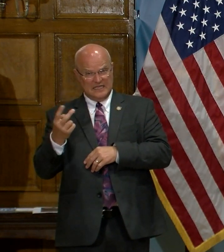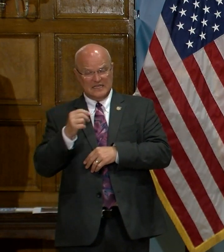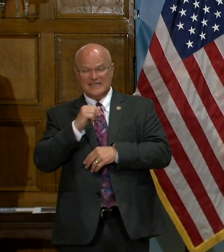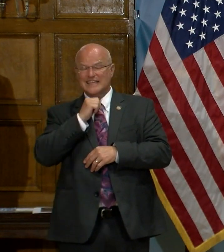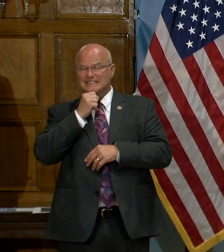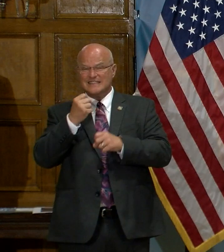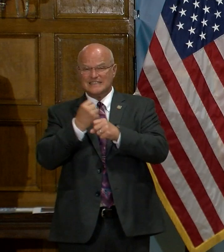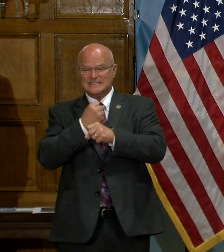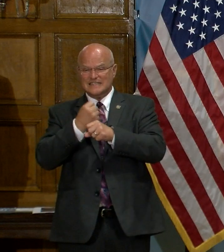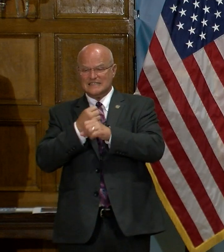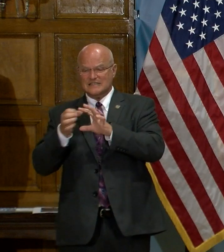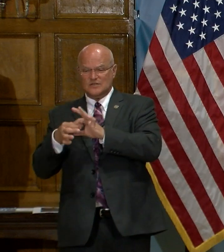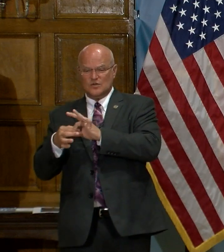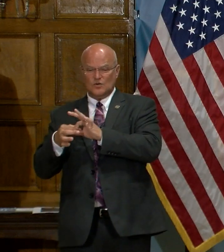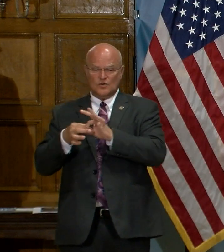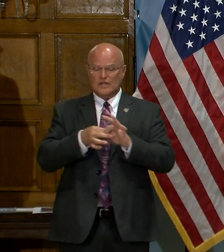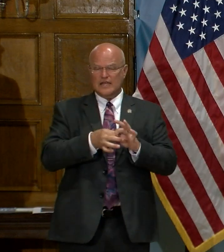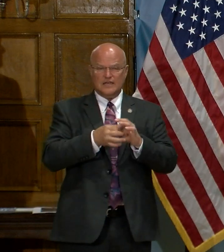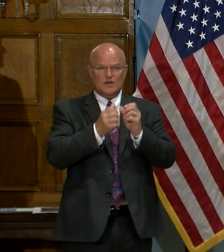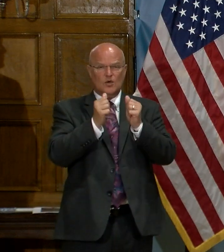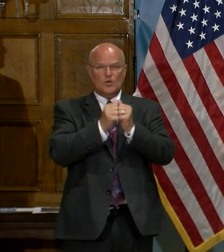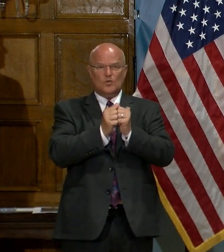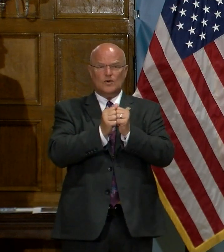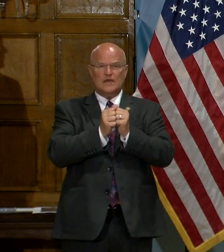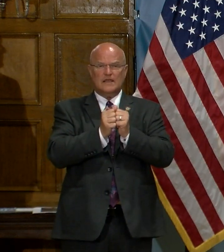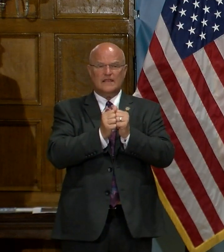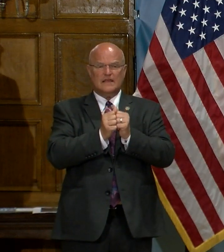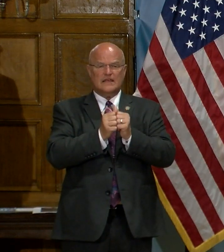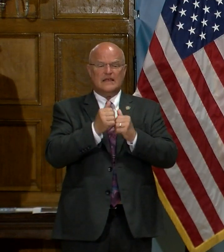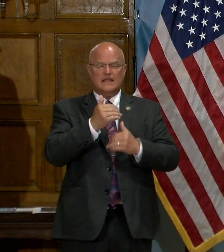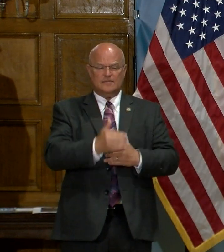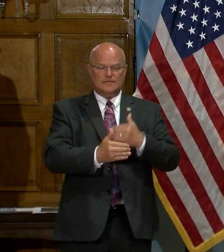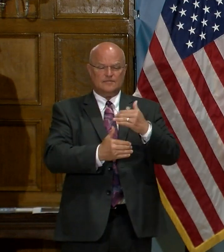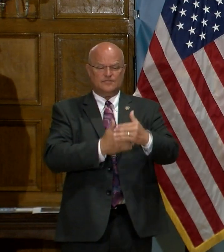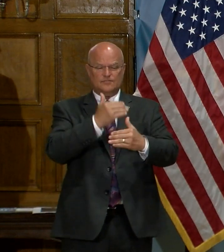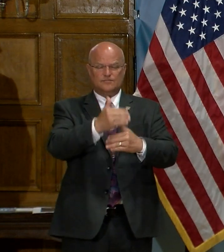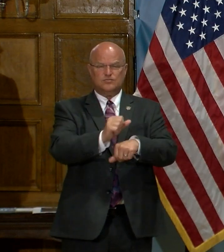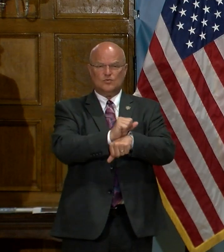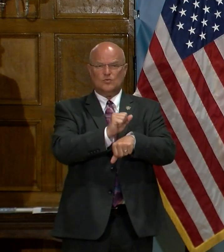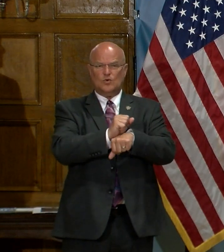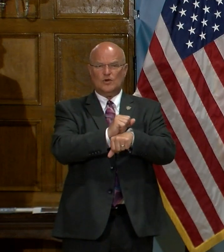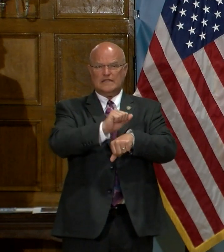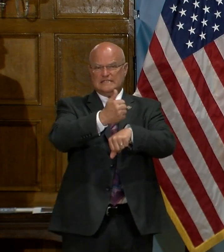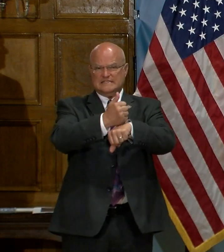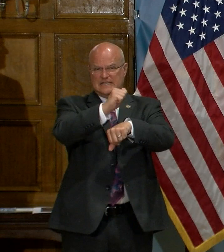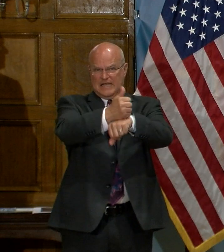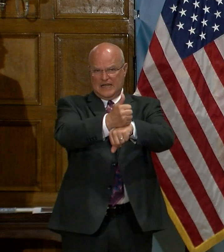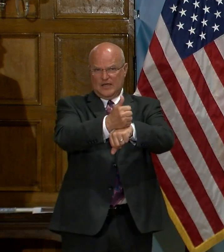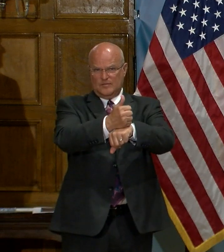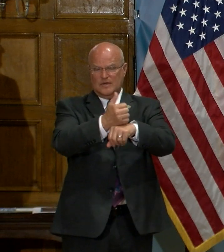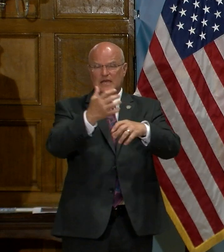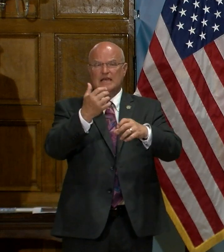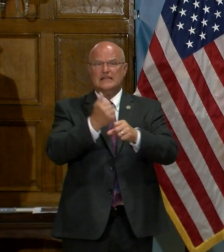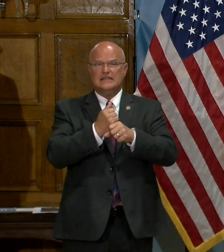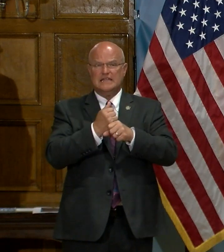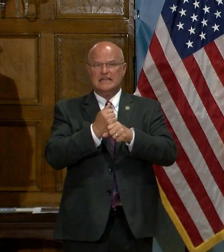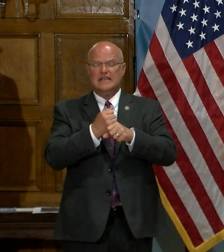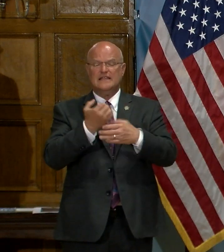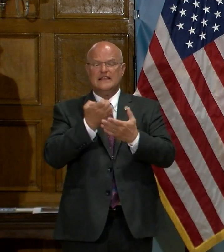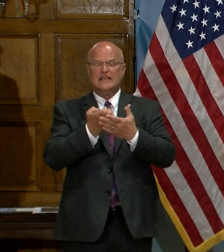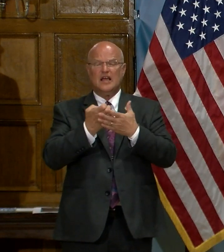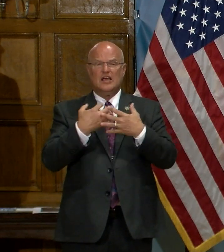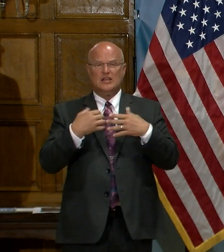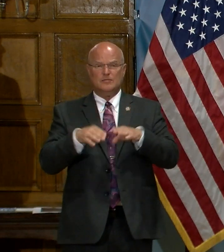not statistically correlated to the steps that we've been working to put forward to get the economy